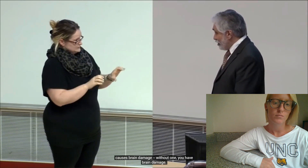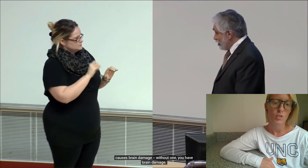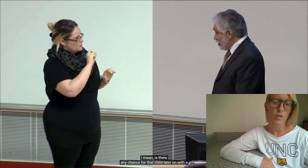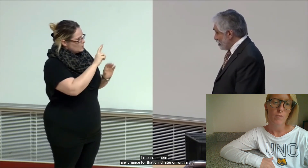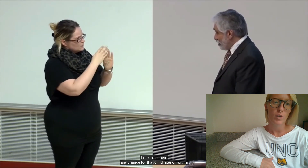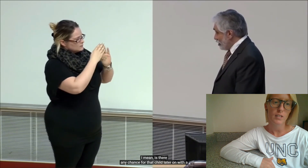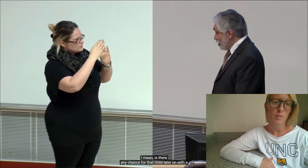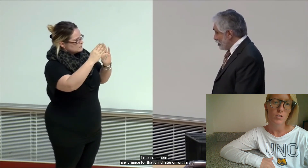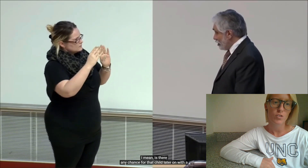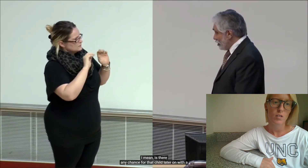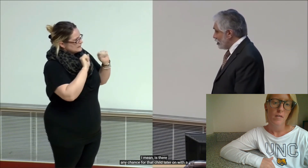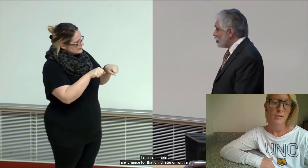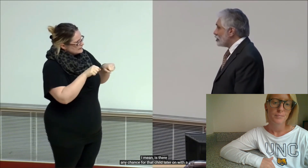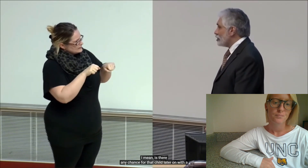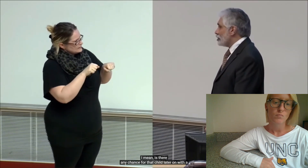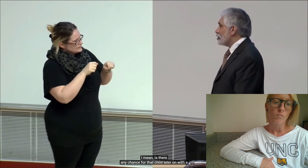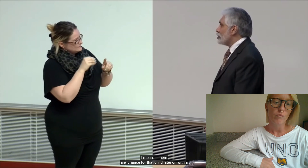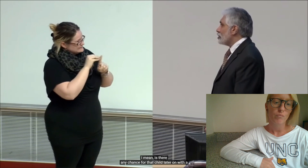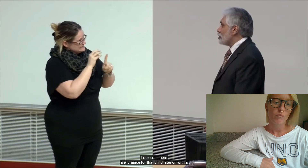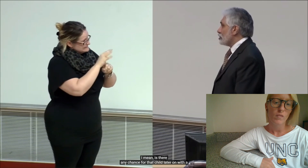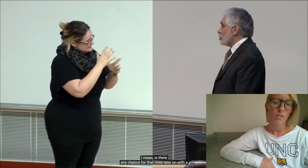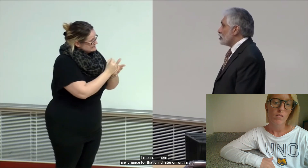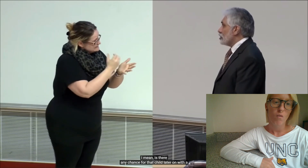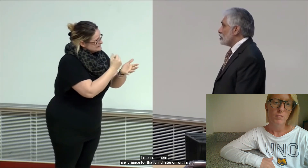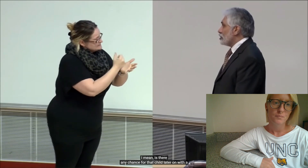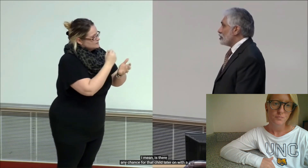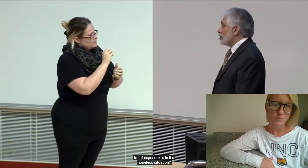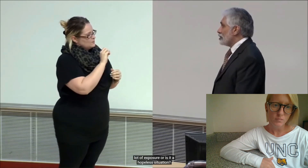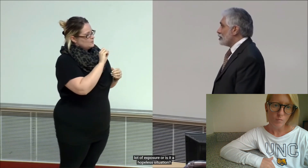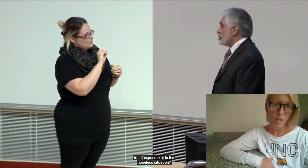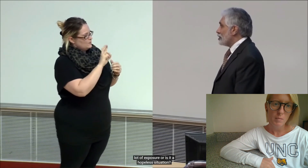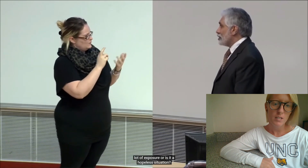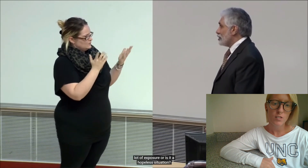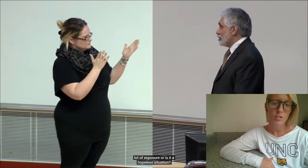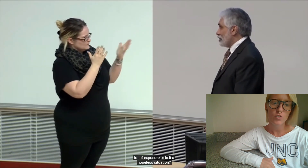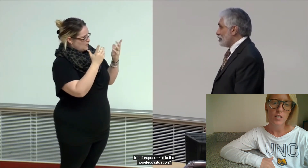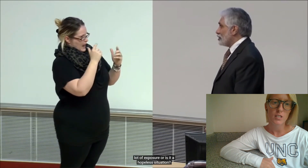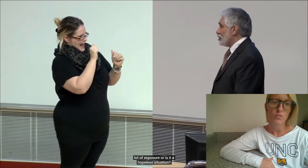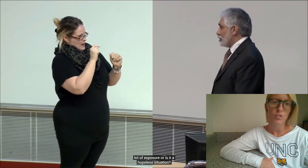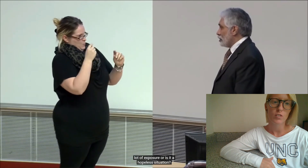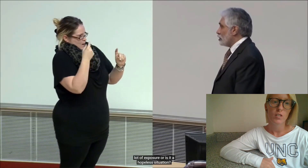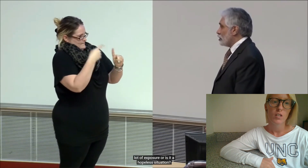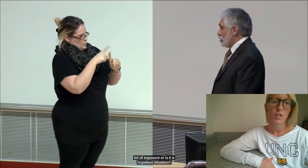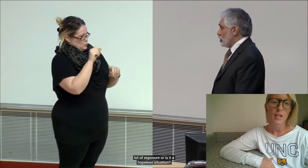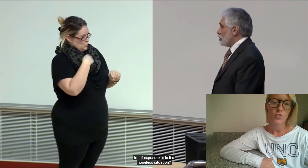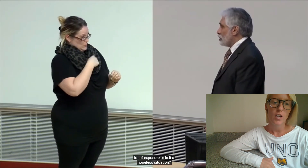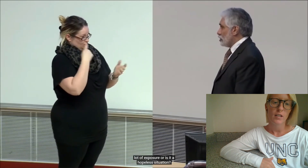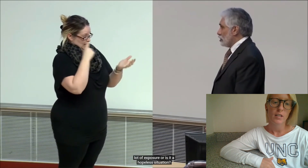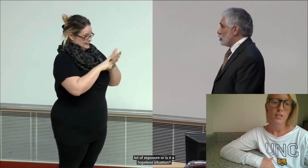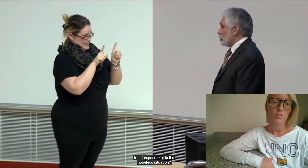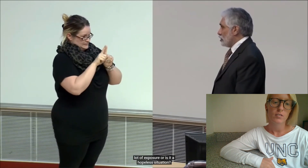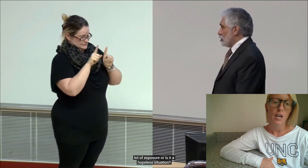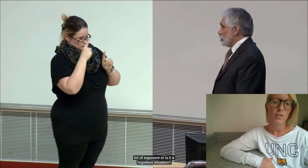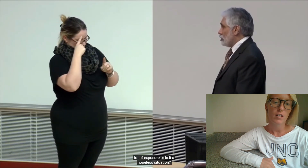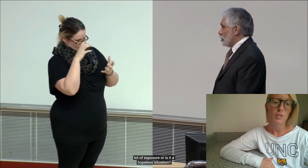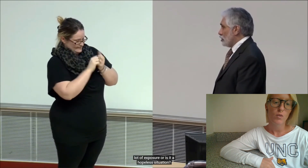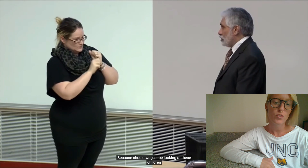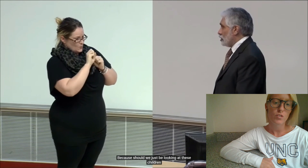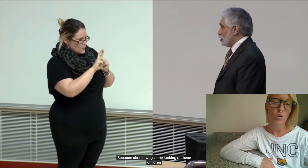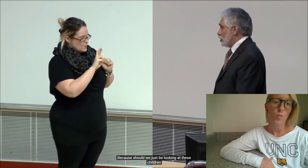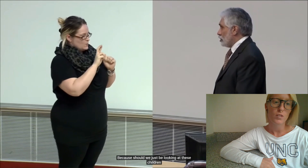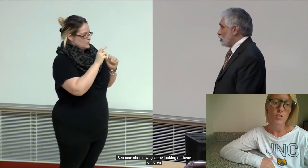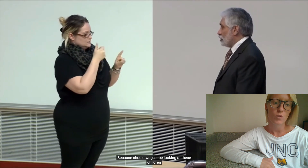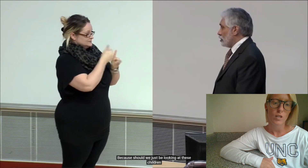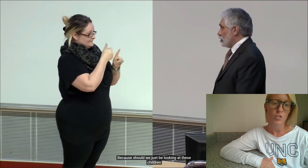brain damage. I mean, is there any chance for that child later on with a lot of exposure, or is it a hopeless situation?